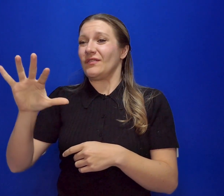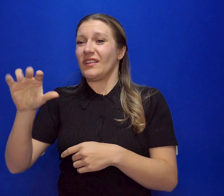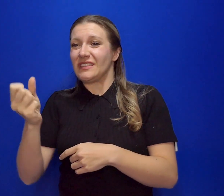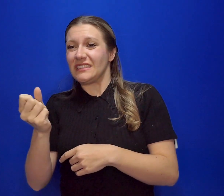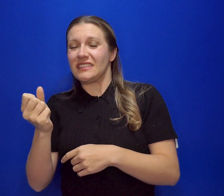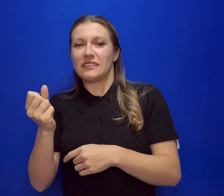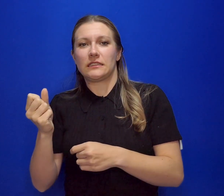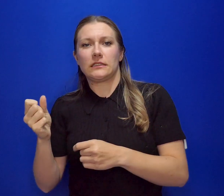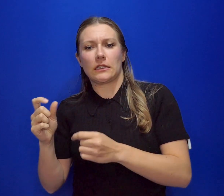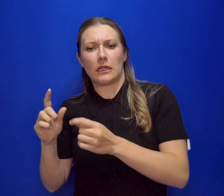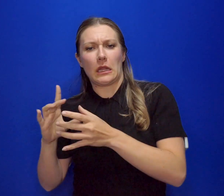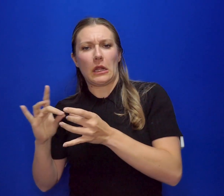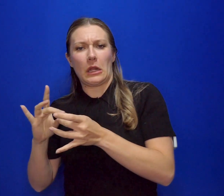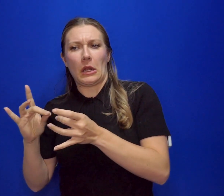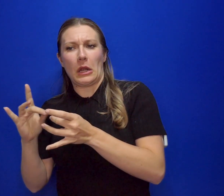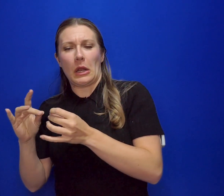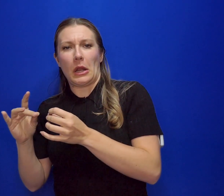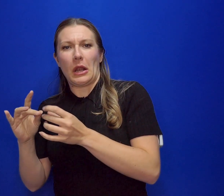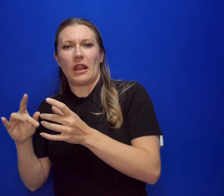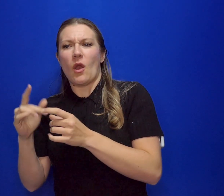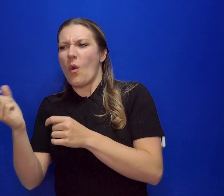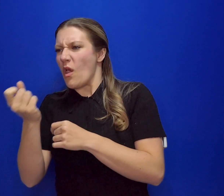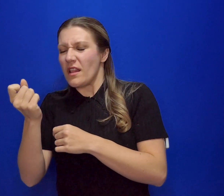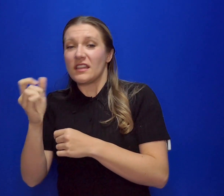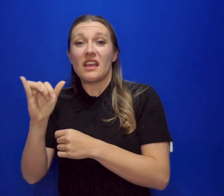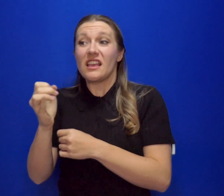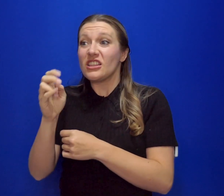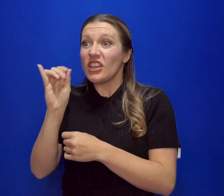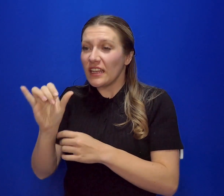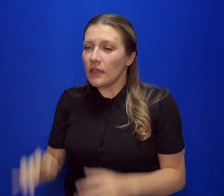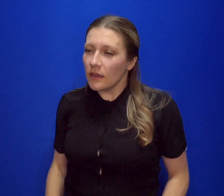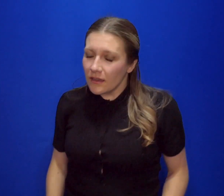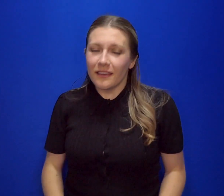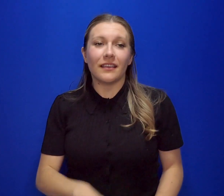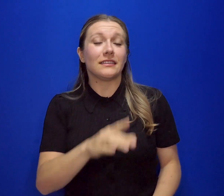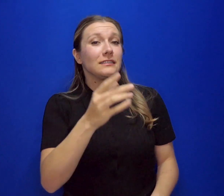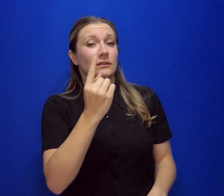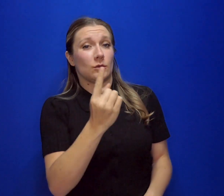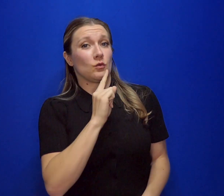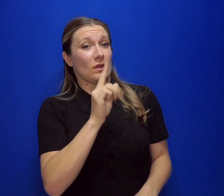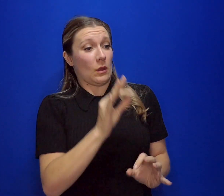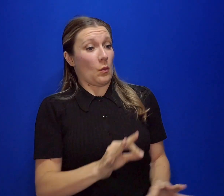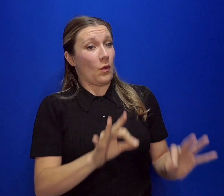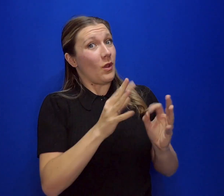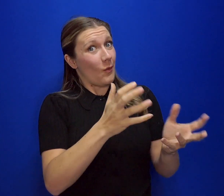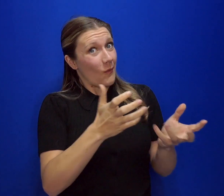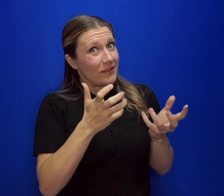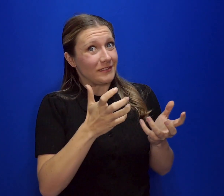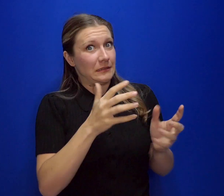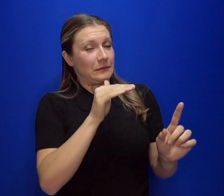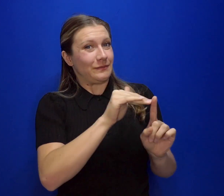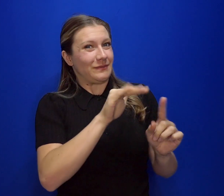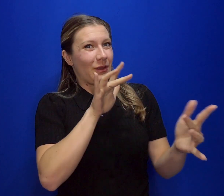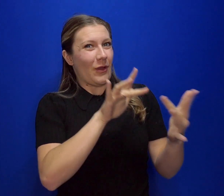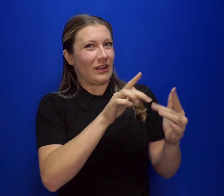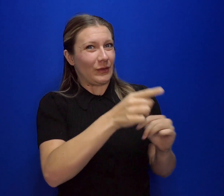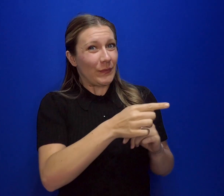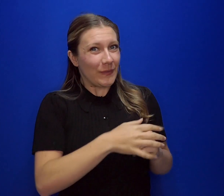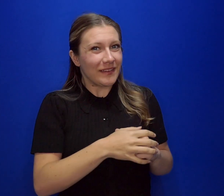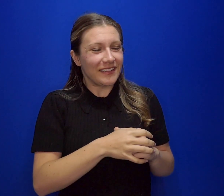on. This, Jenny. Somebody was very importantly wanting to get in touch with you.